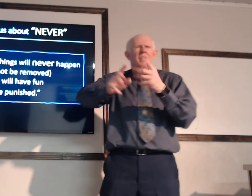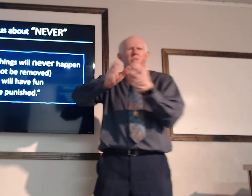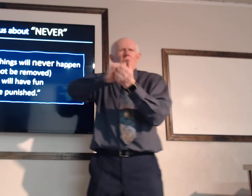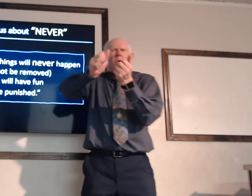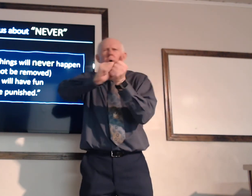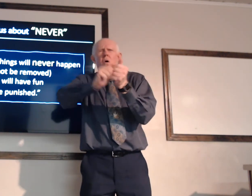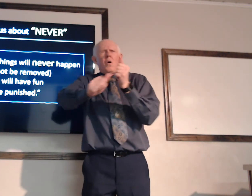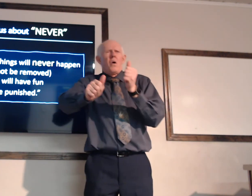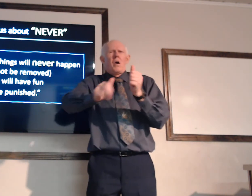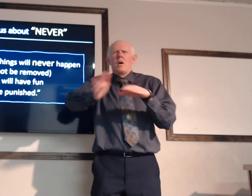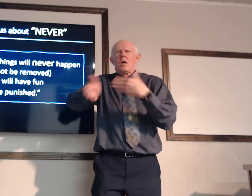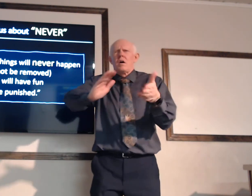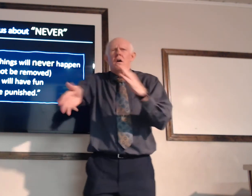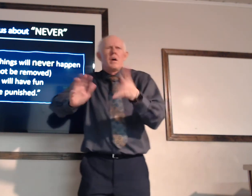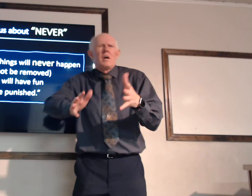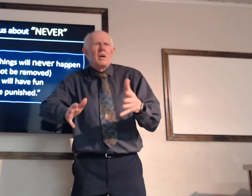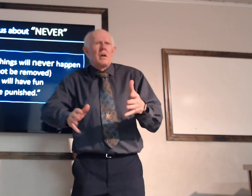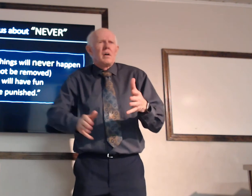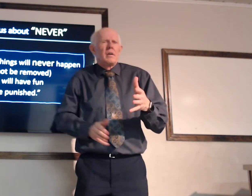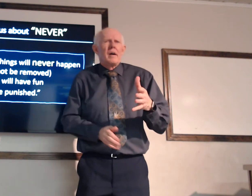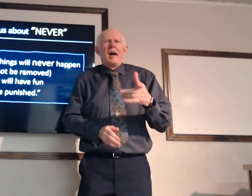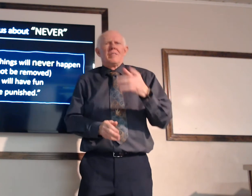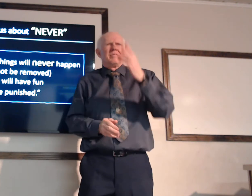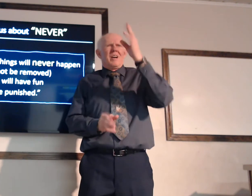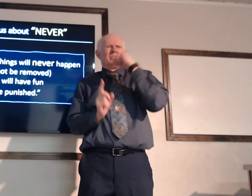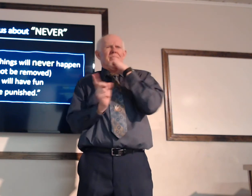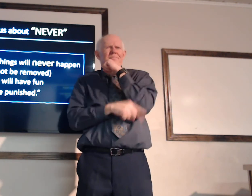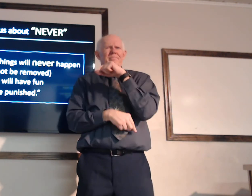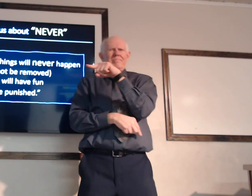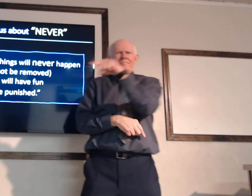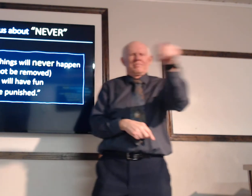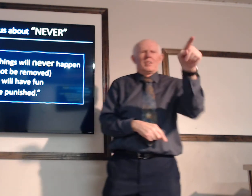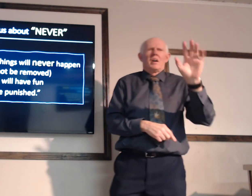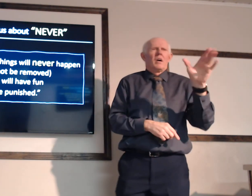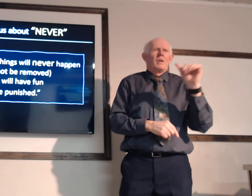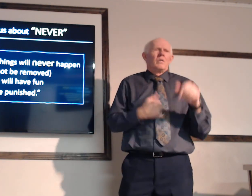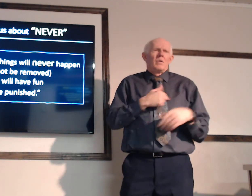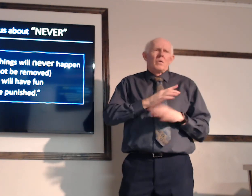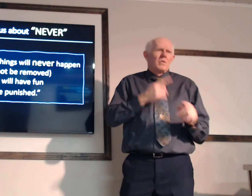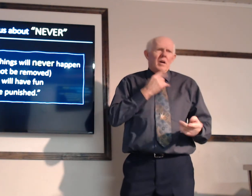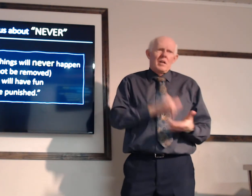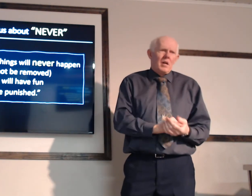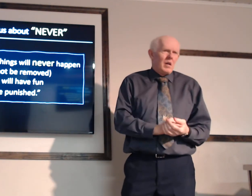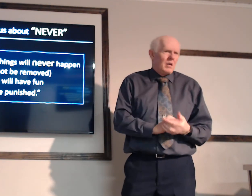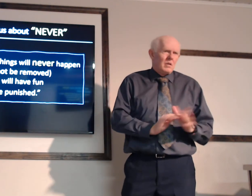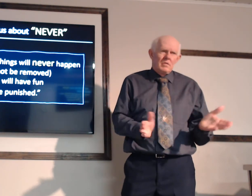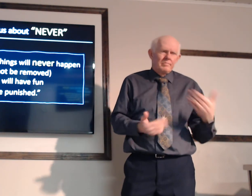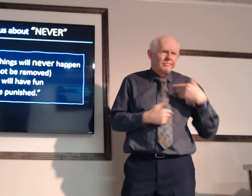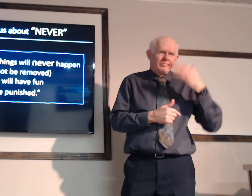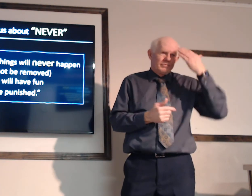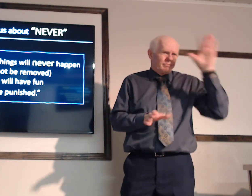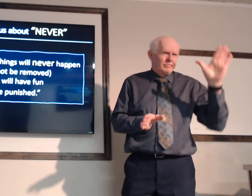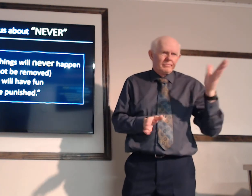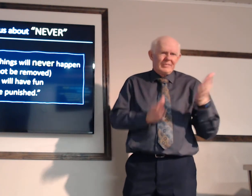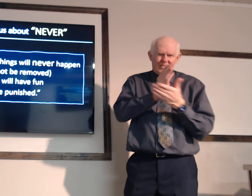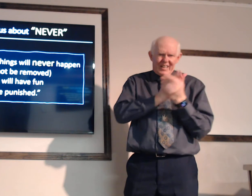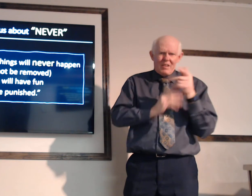Tornadoes and different things that destroy. They think that God is punishing. The Bible doesn't say